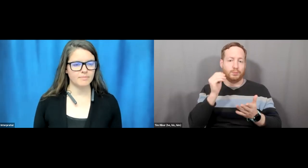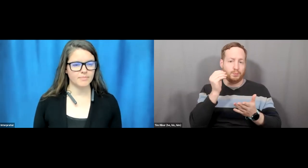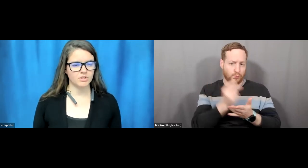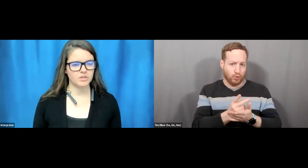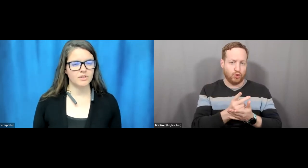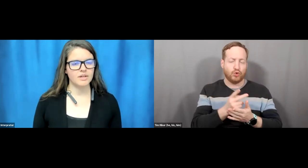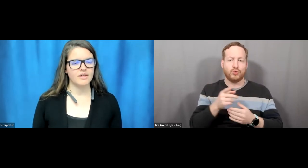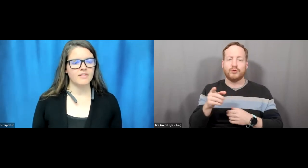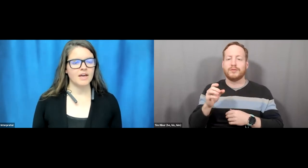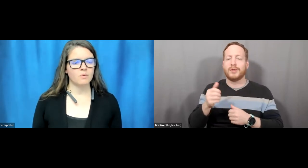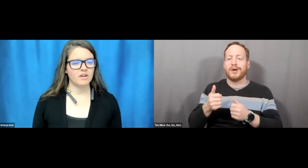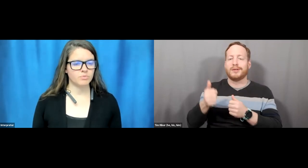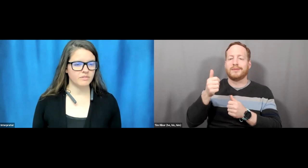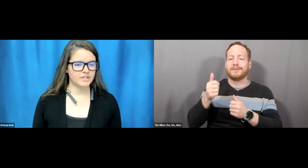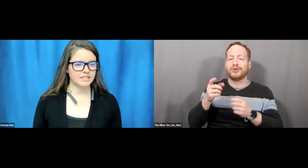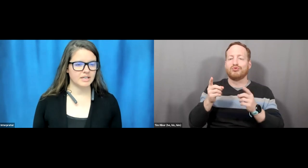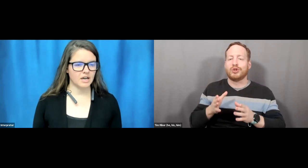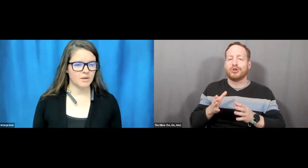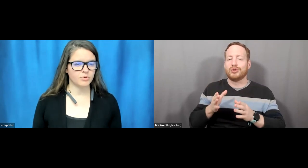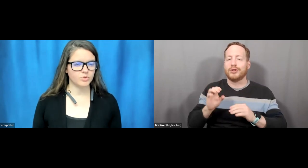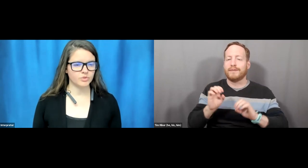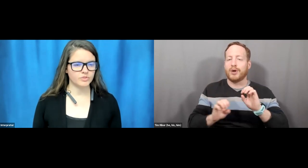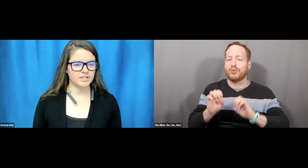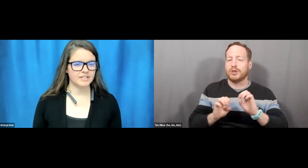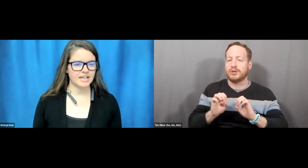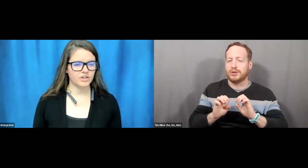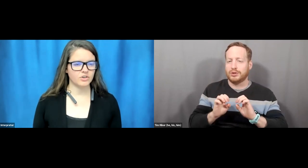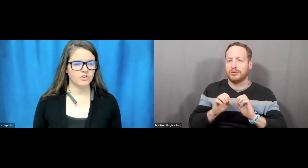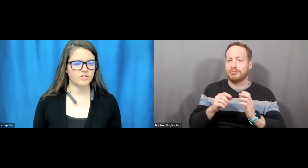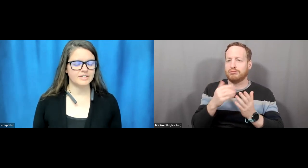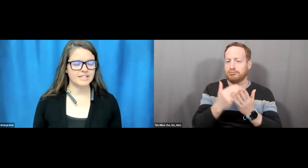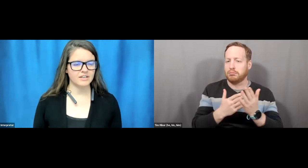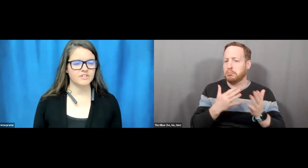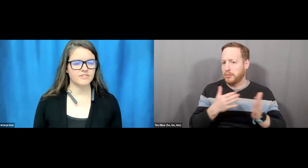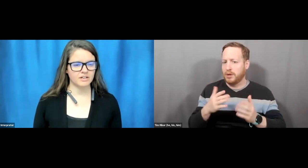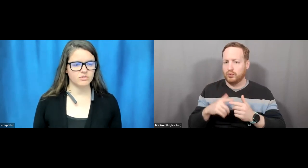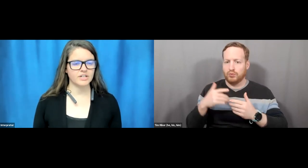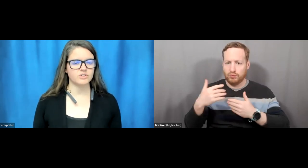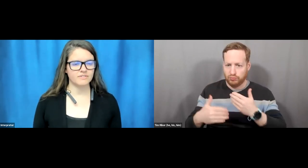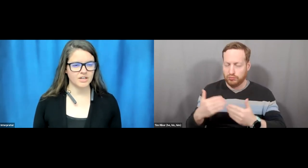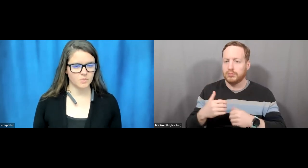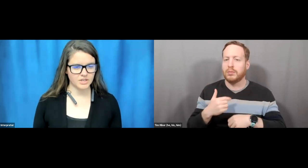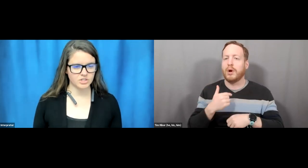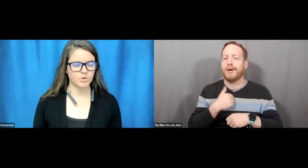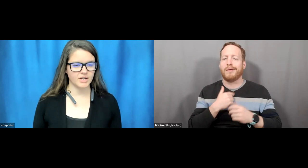remember that we have previously approved the executive director's evaluation